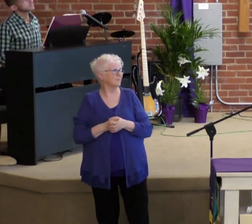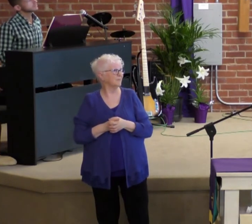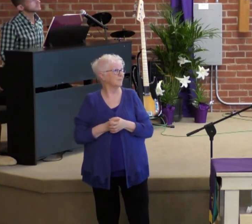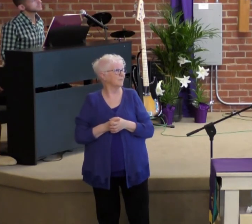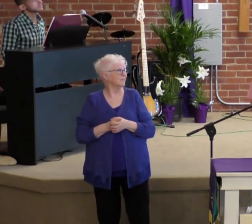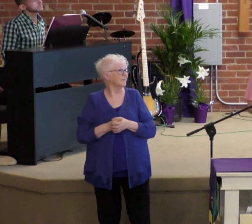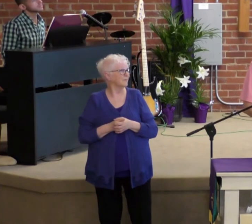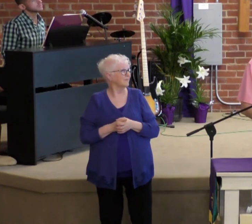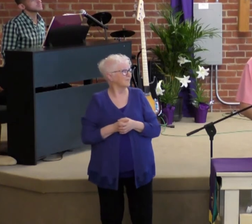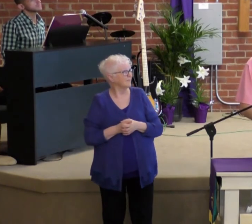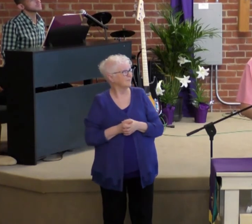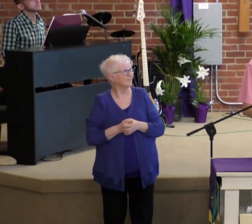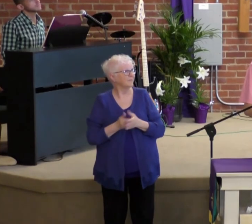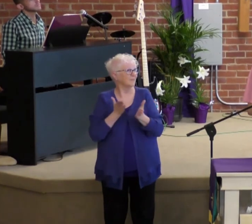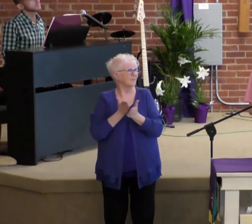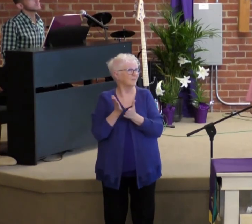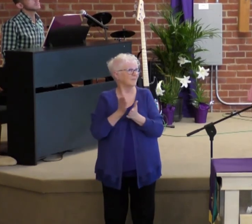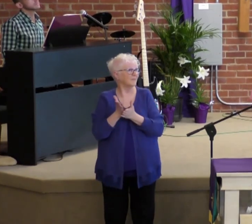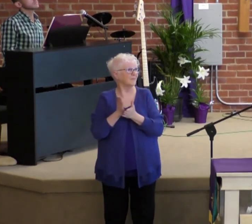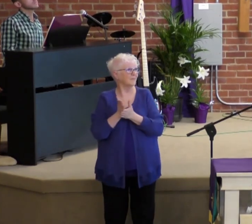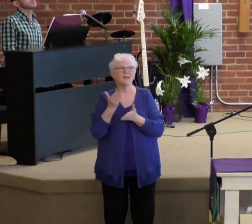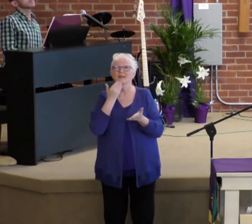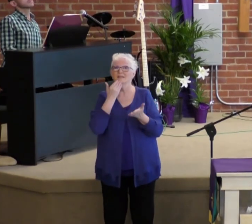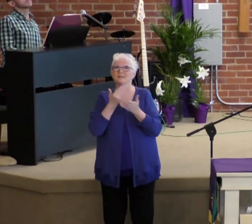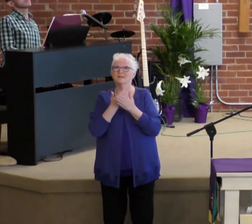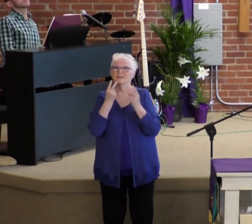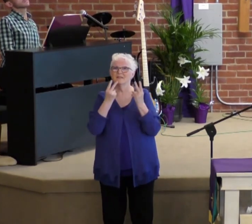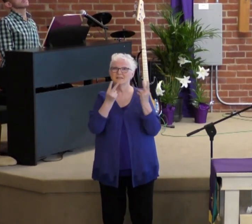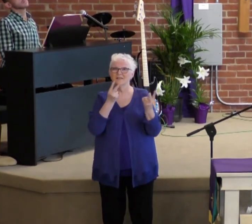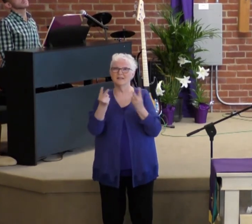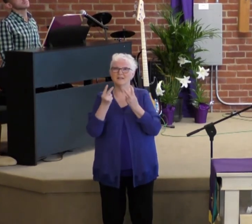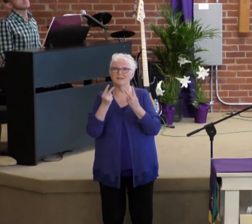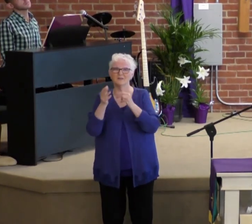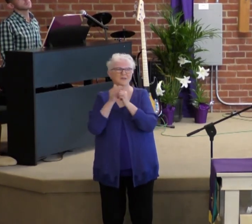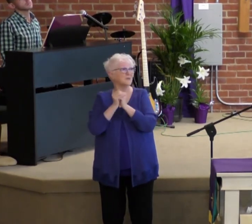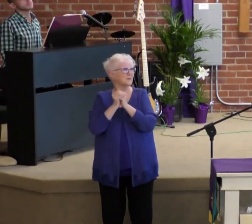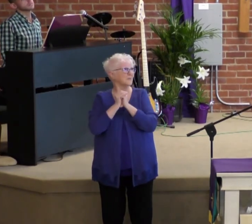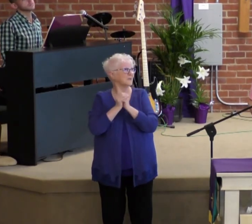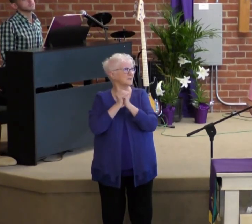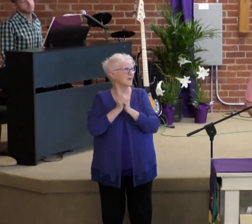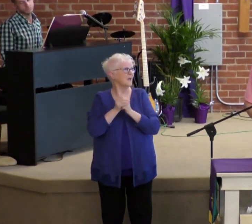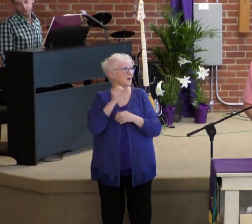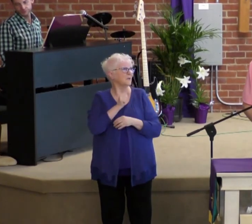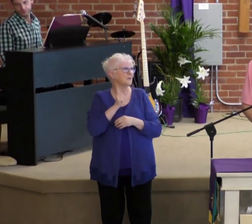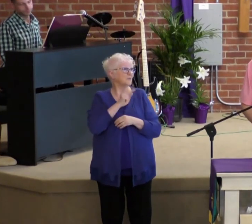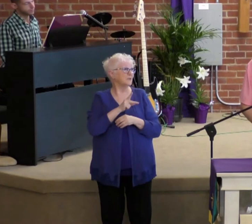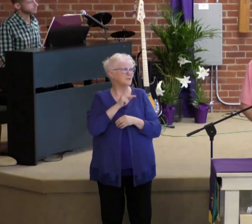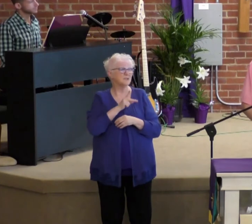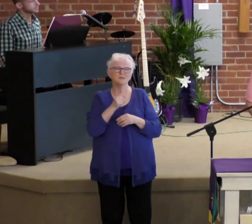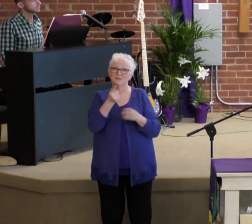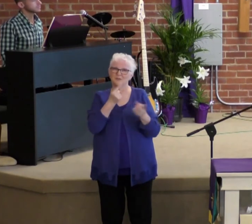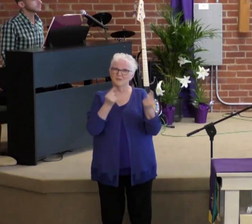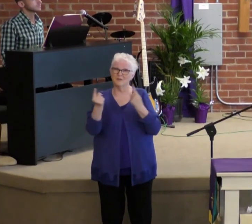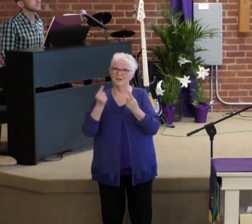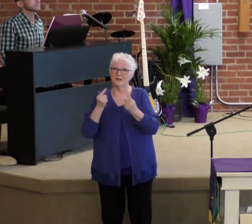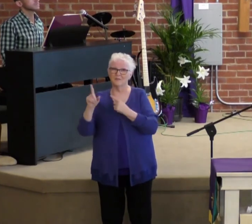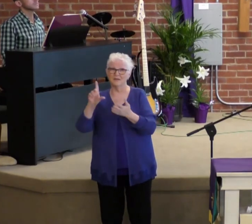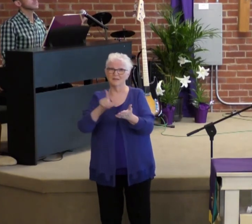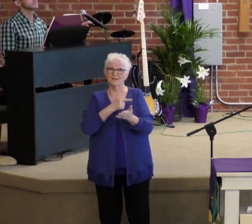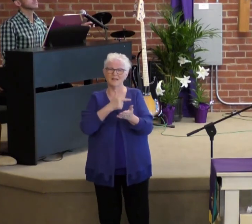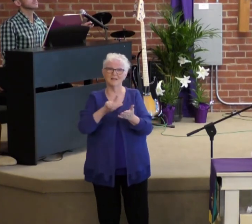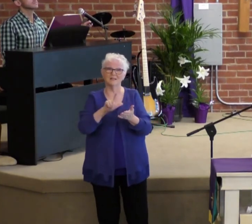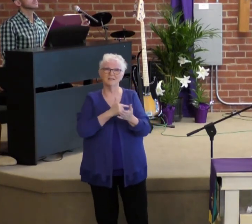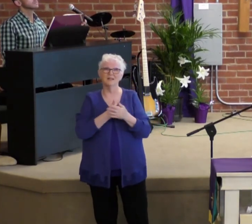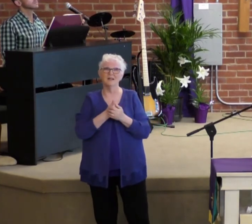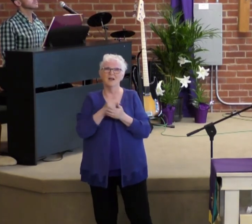Okay, friends, it's been so good to see you today in worship. We appreciate you for being here. Landon, I want